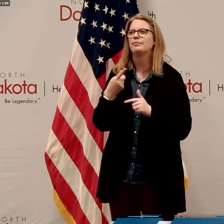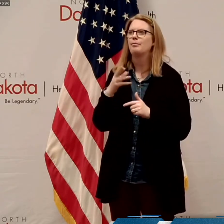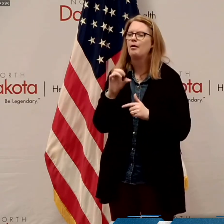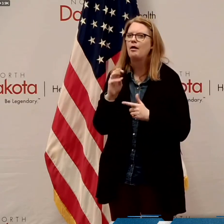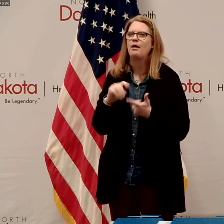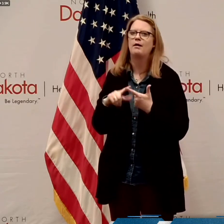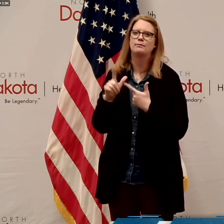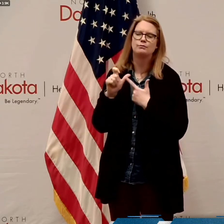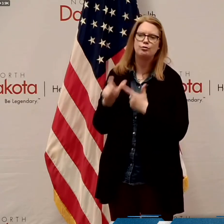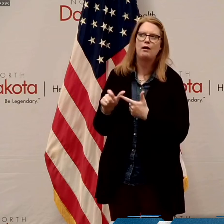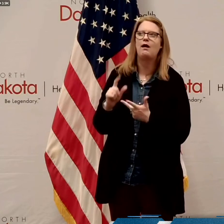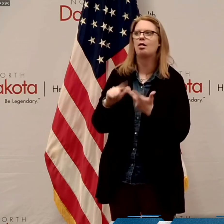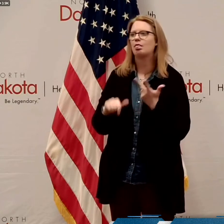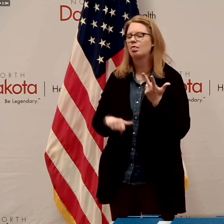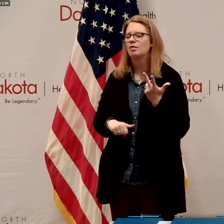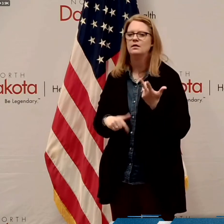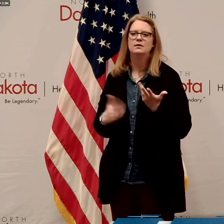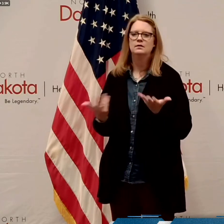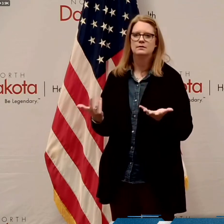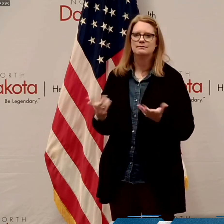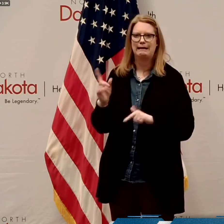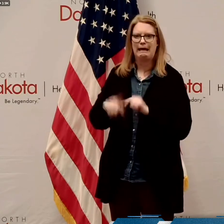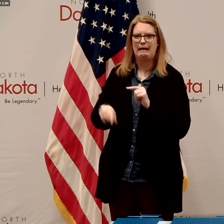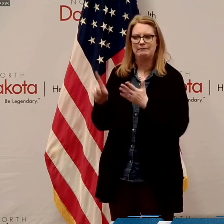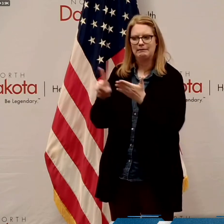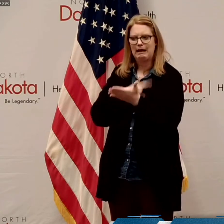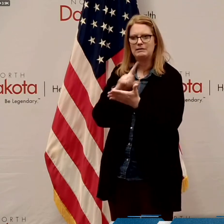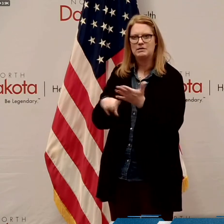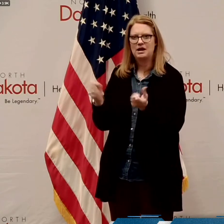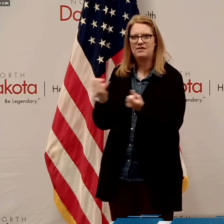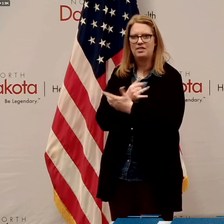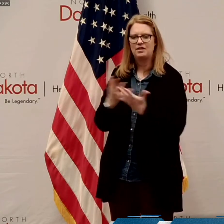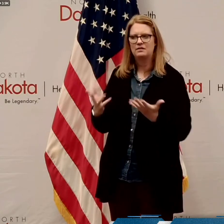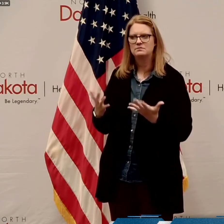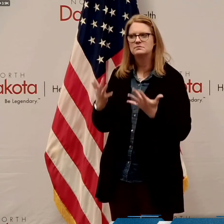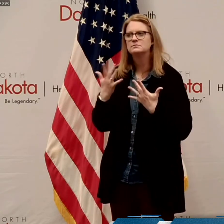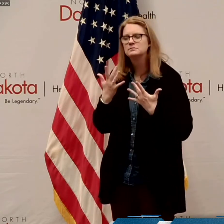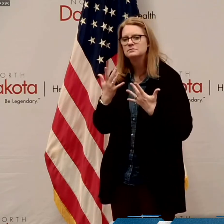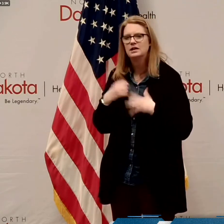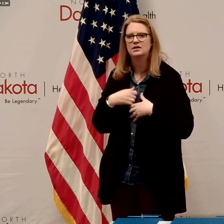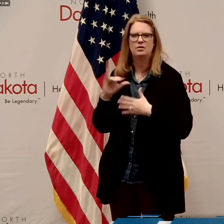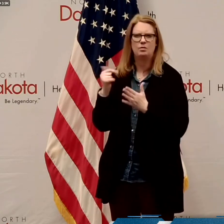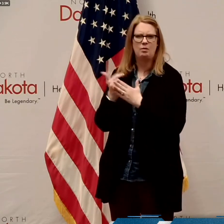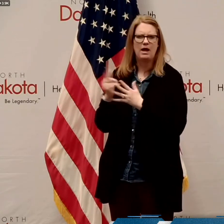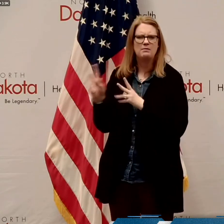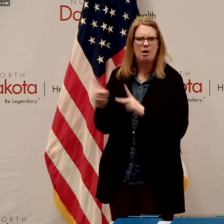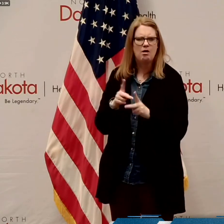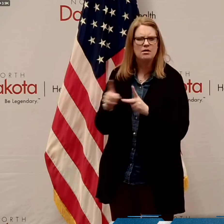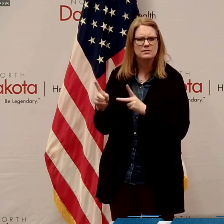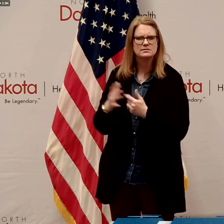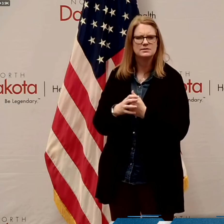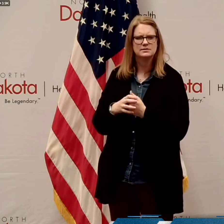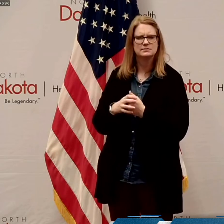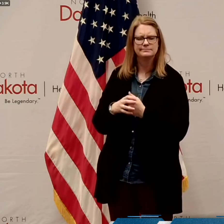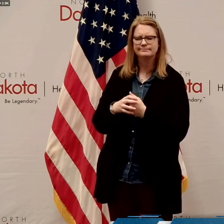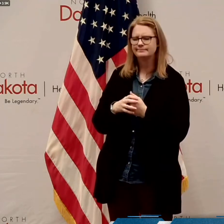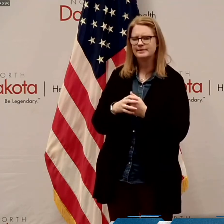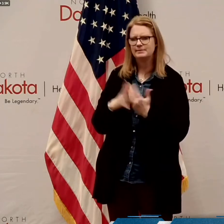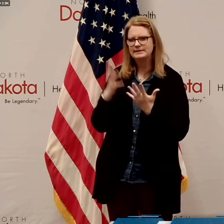or track meets or graduation and all of the grad parties, all the stuff that would traditionally go with spring in North Dakota.